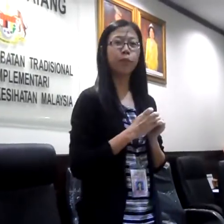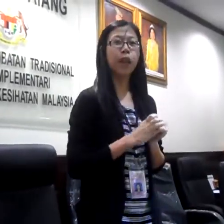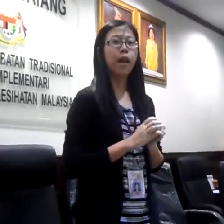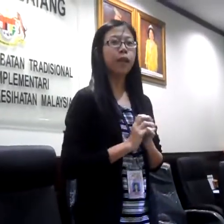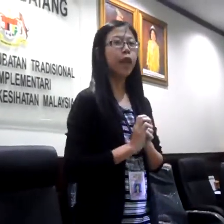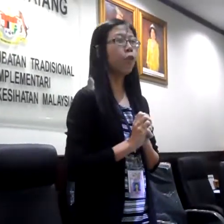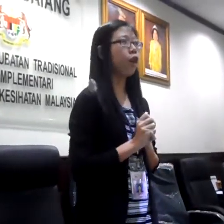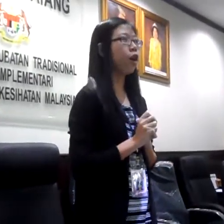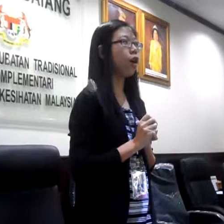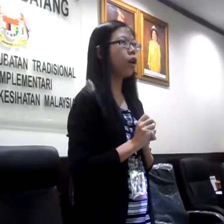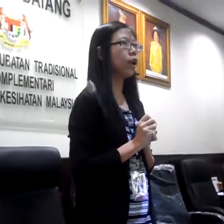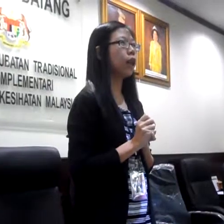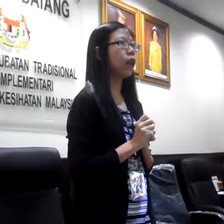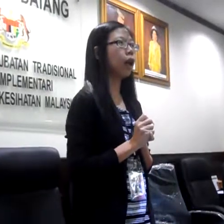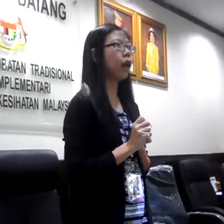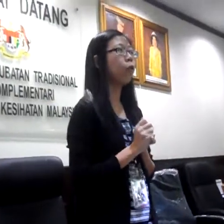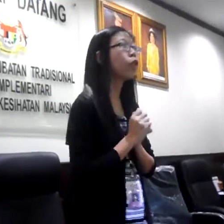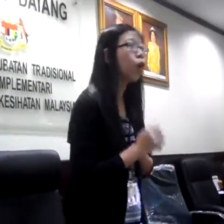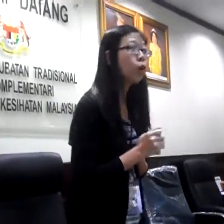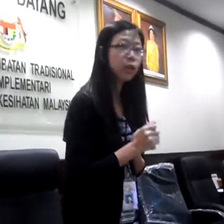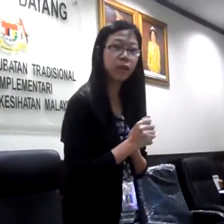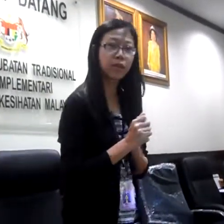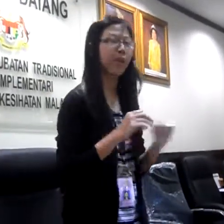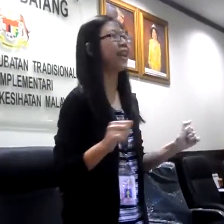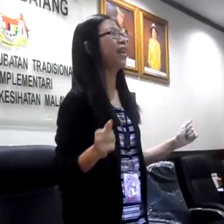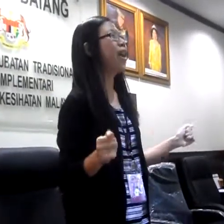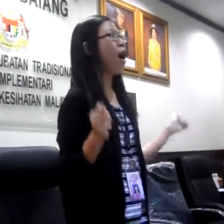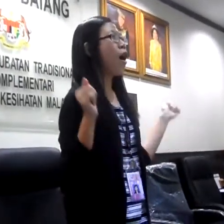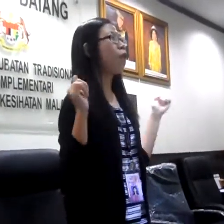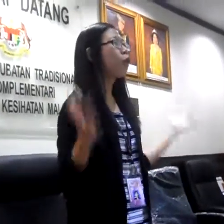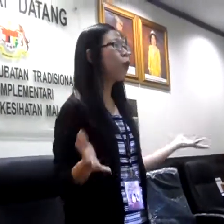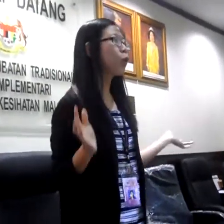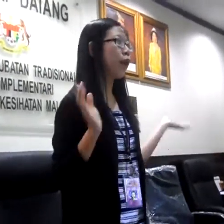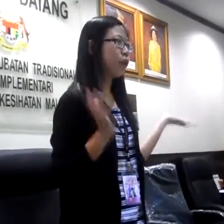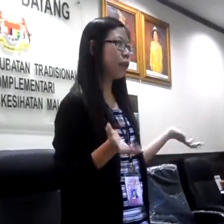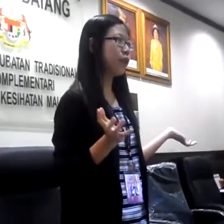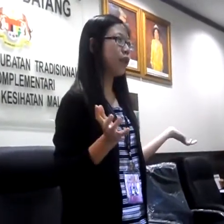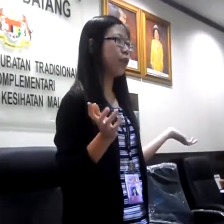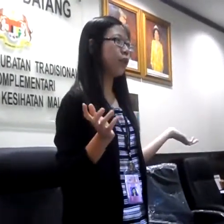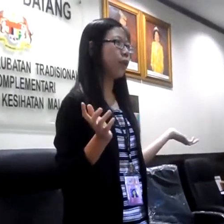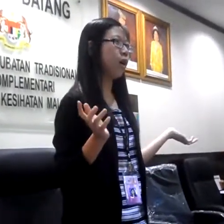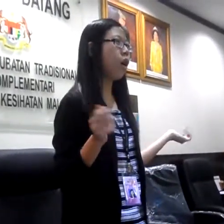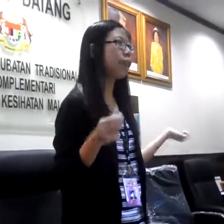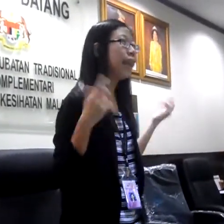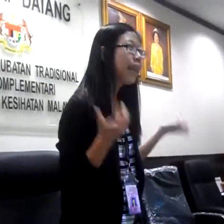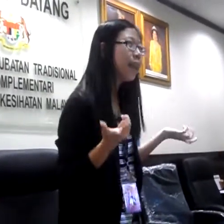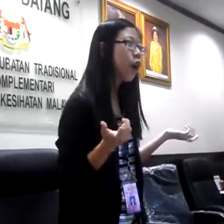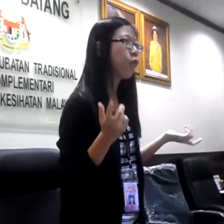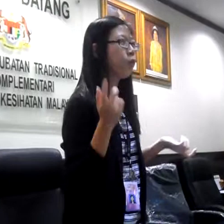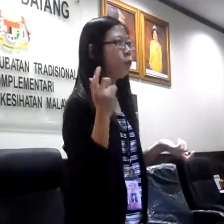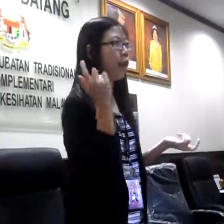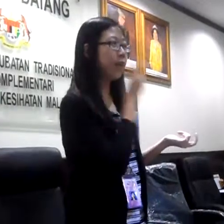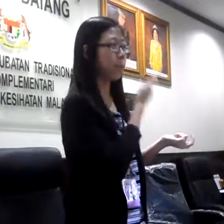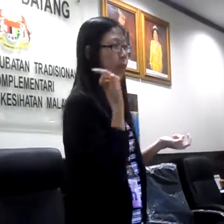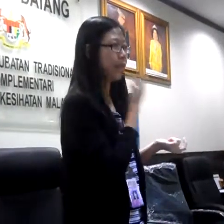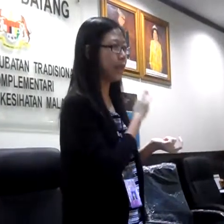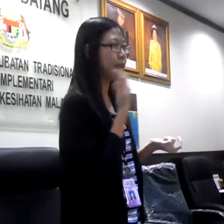Therefore... Therefore... Open your hands. Open your hands. For those who are interested, thinking of wearing a bracelet,